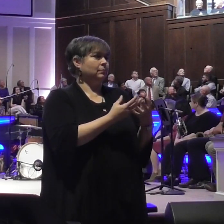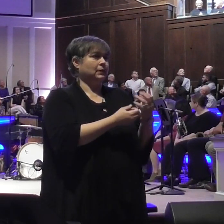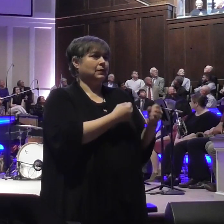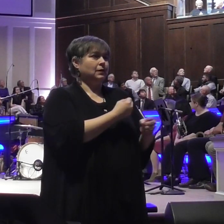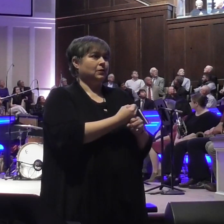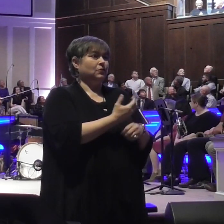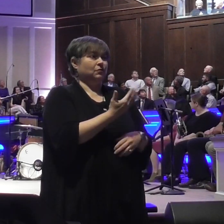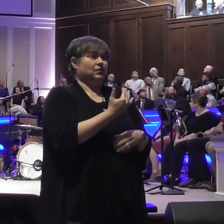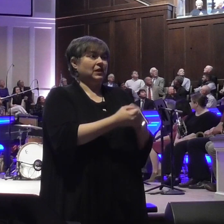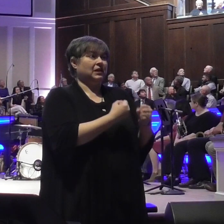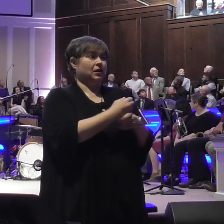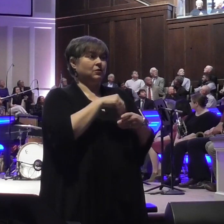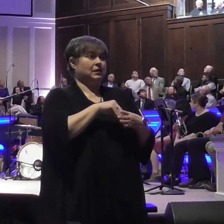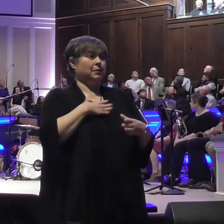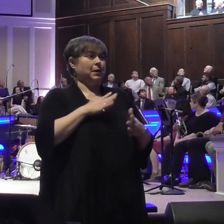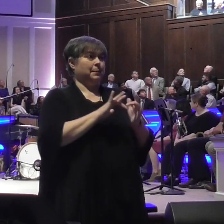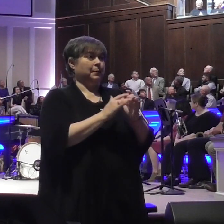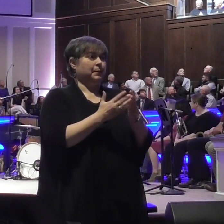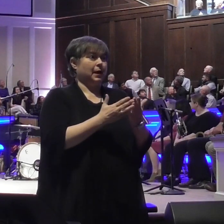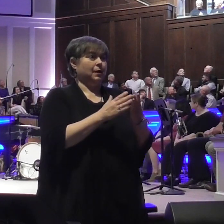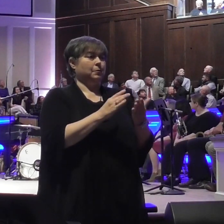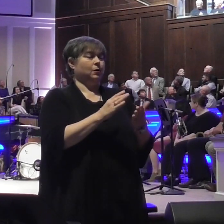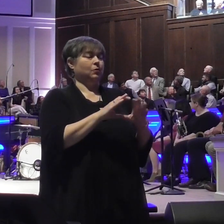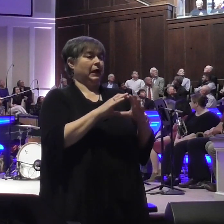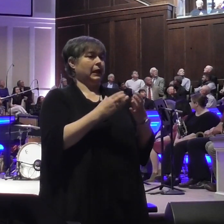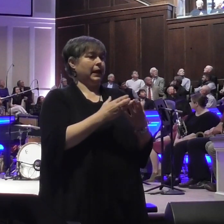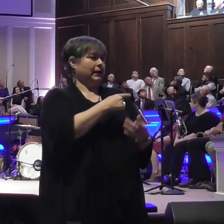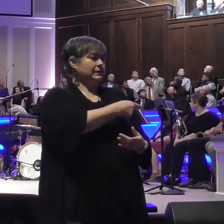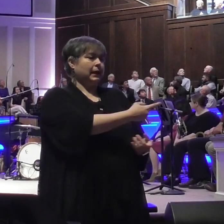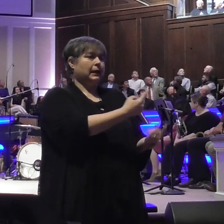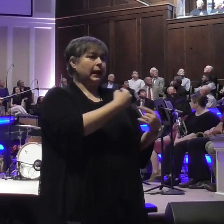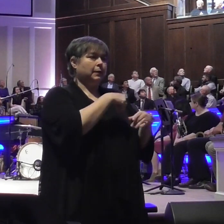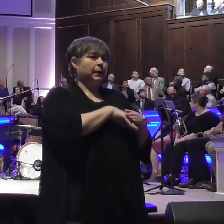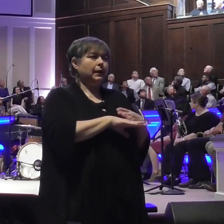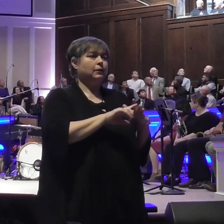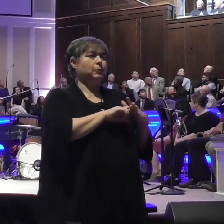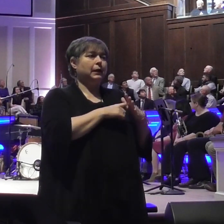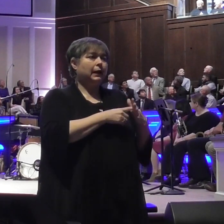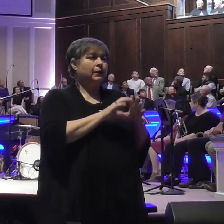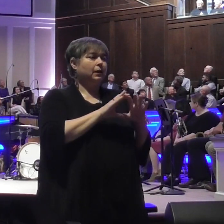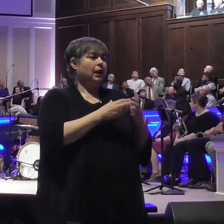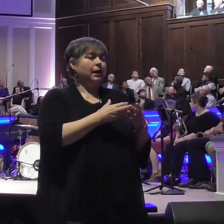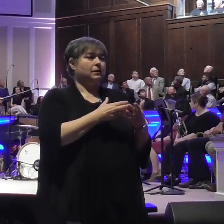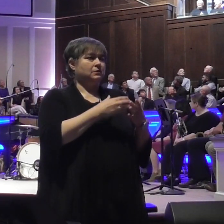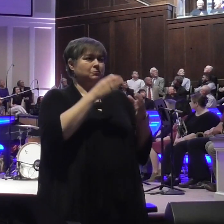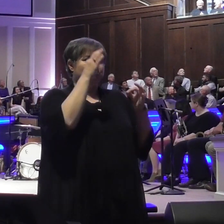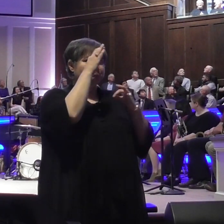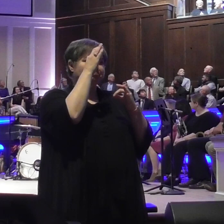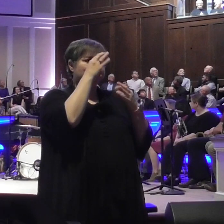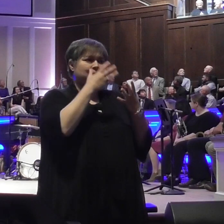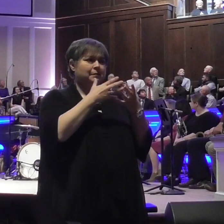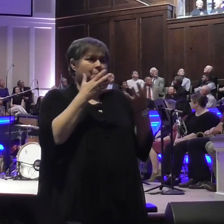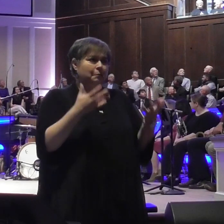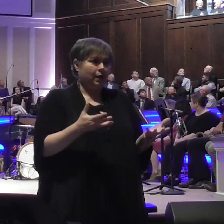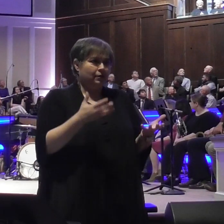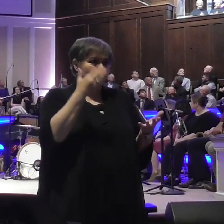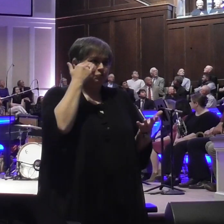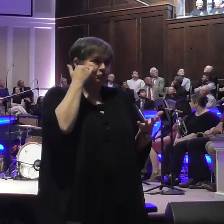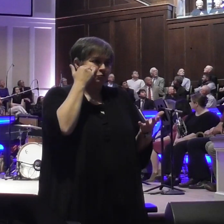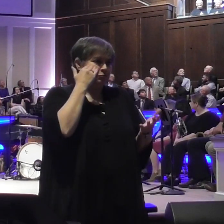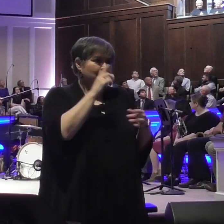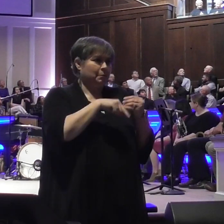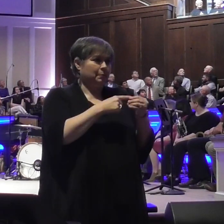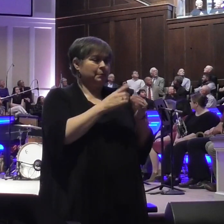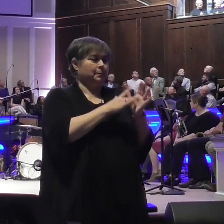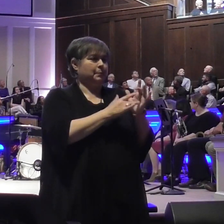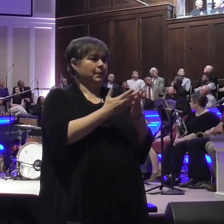15 years, and he came in with not a great deal of Bible knowledge, but he did read. But he became the best student that I